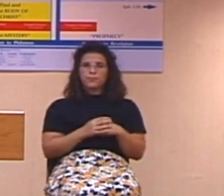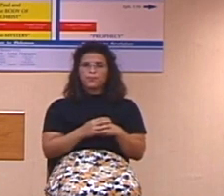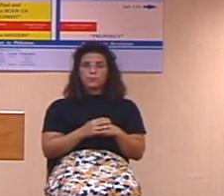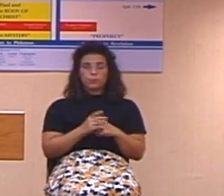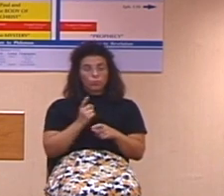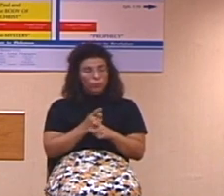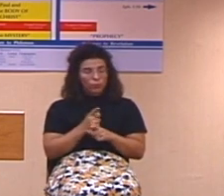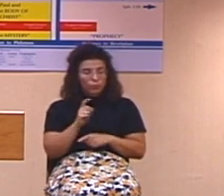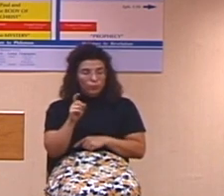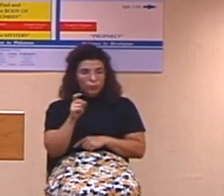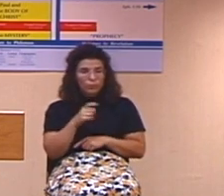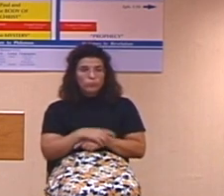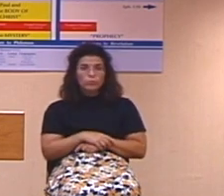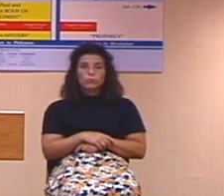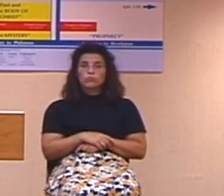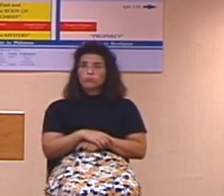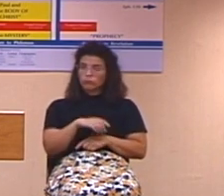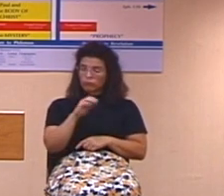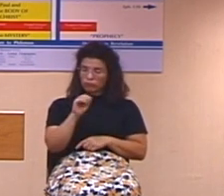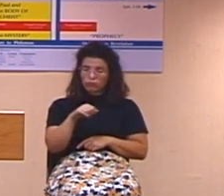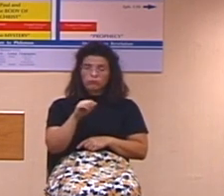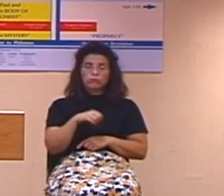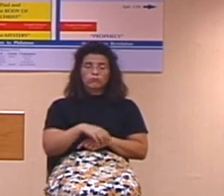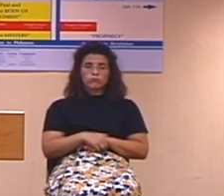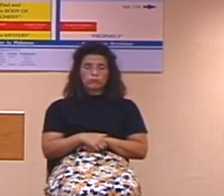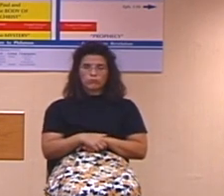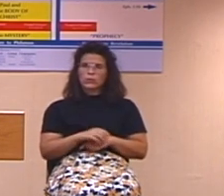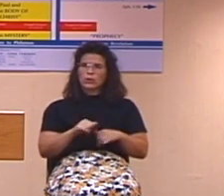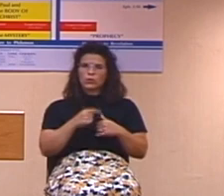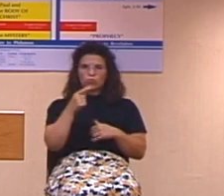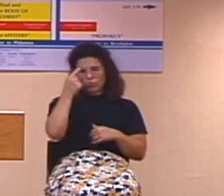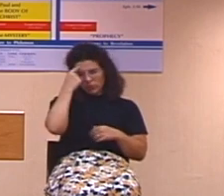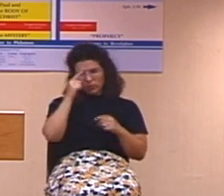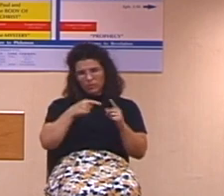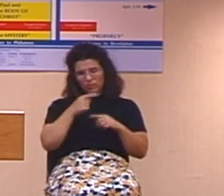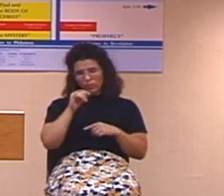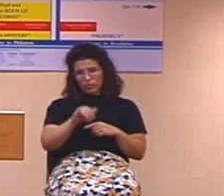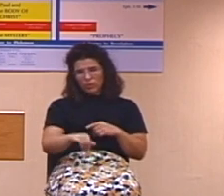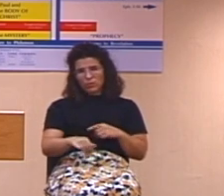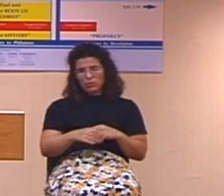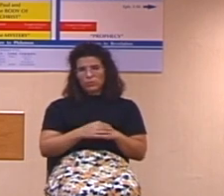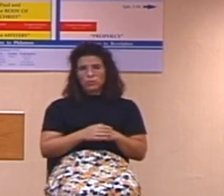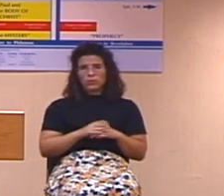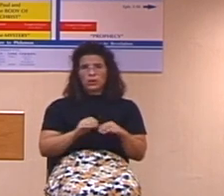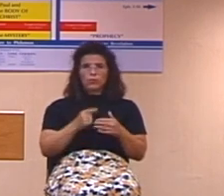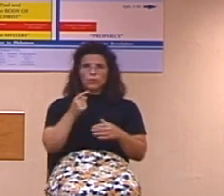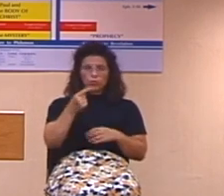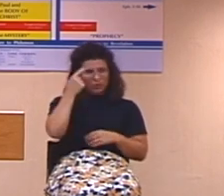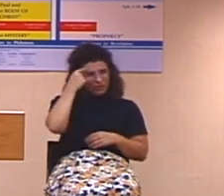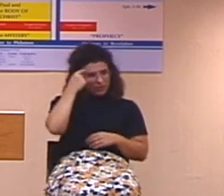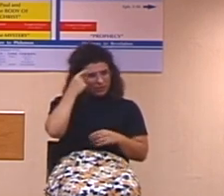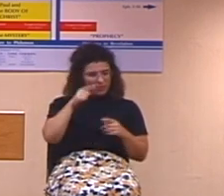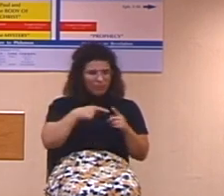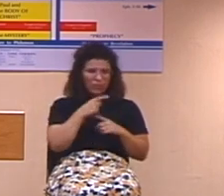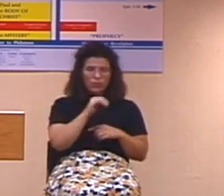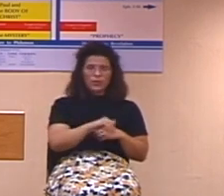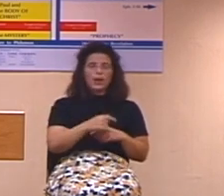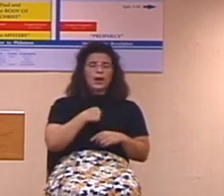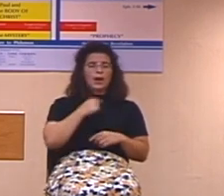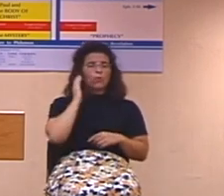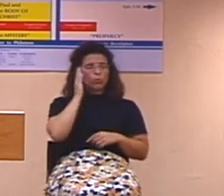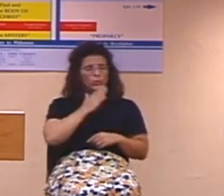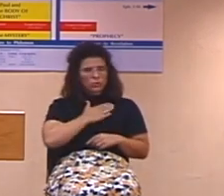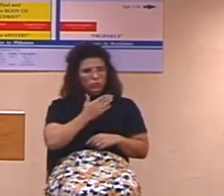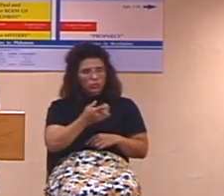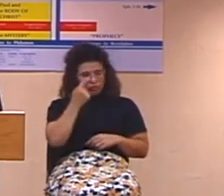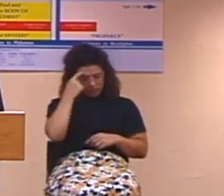Didn't it? Yeah, it did. How do you think about that? How are you thinking about it? I would suggest you